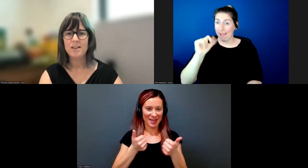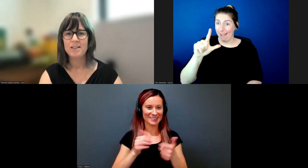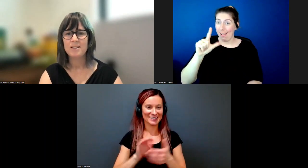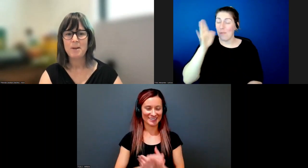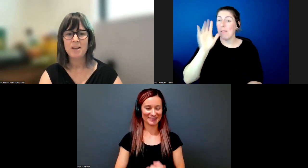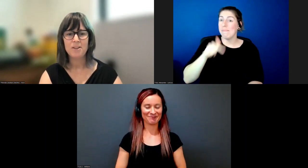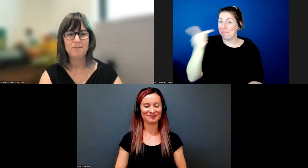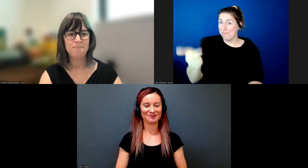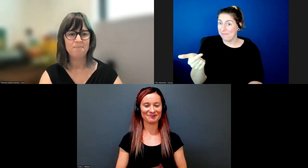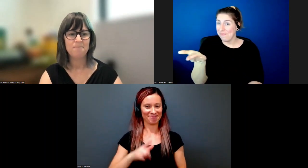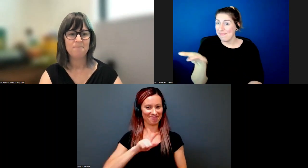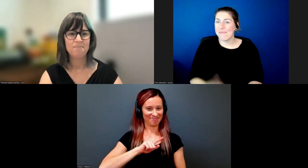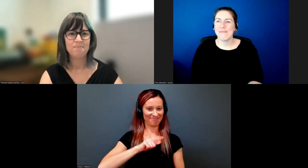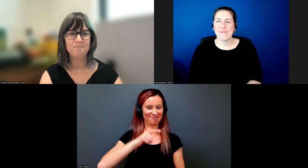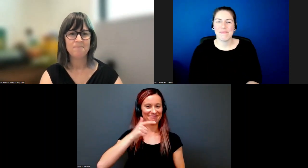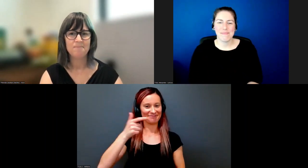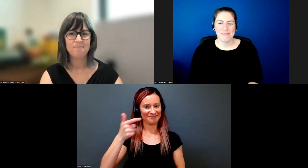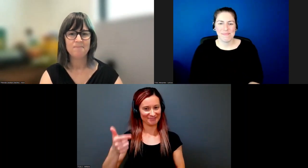to Michael.